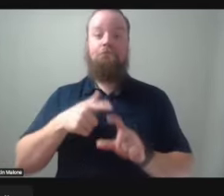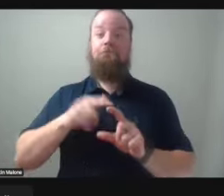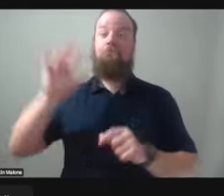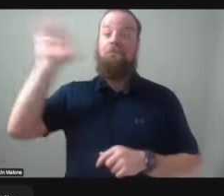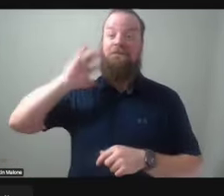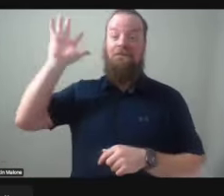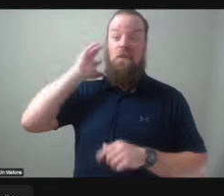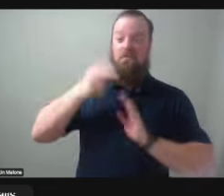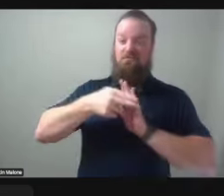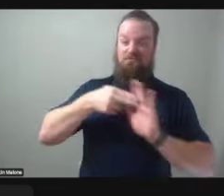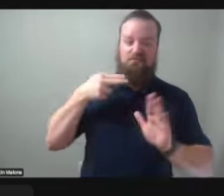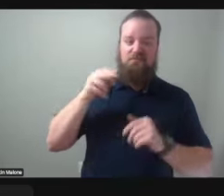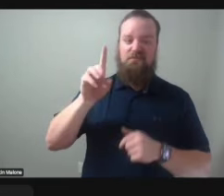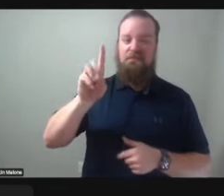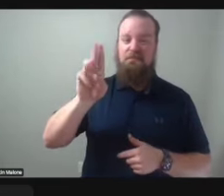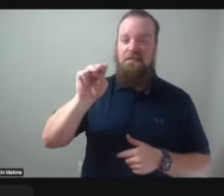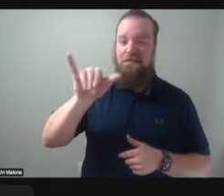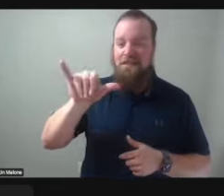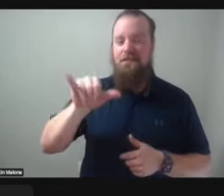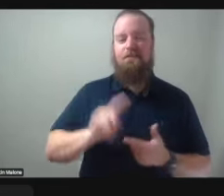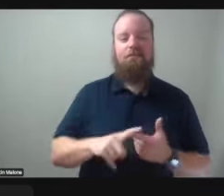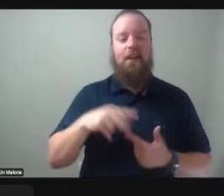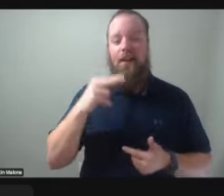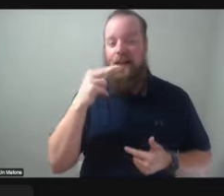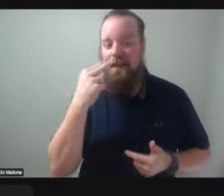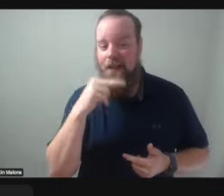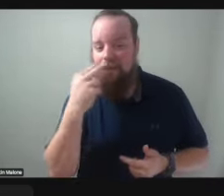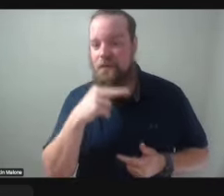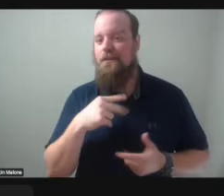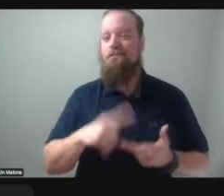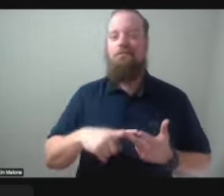over here deaf identity and